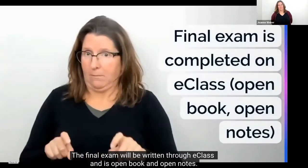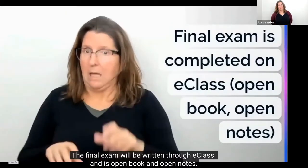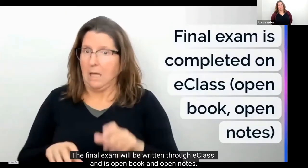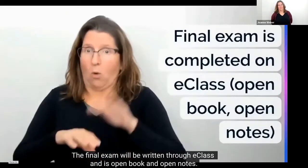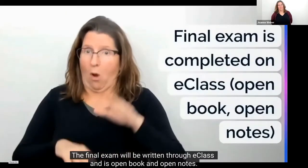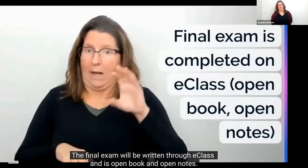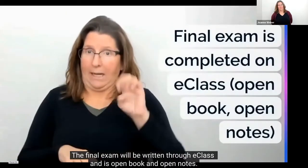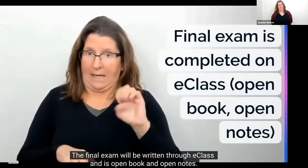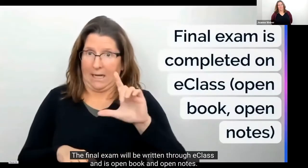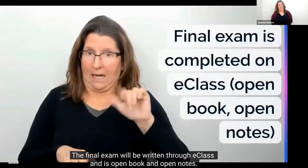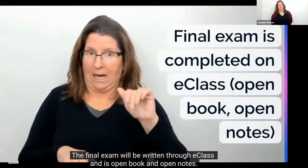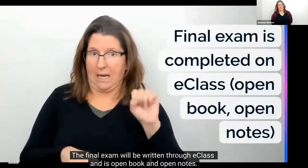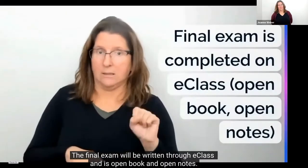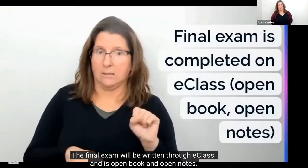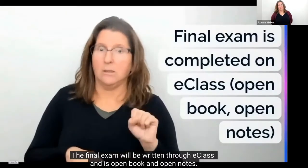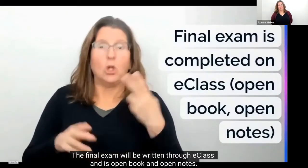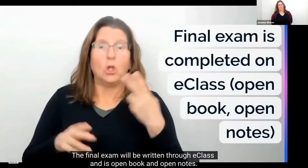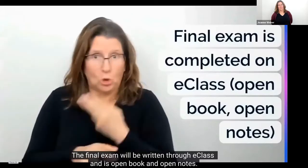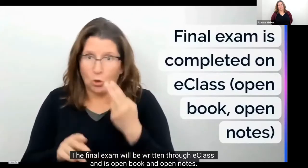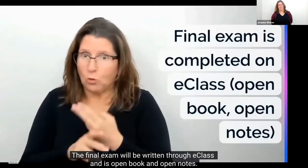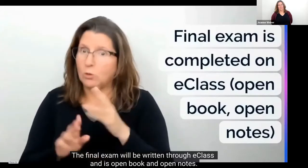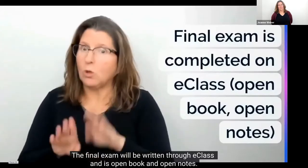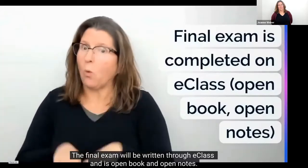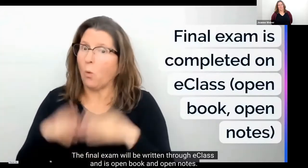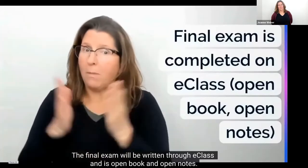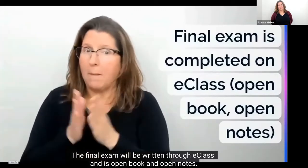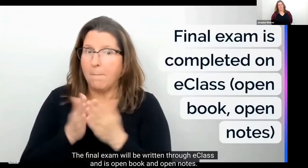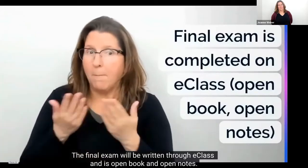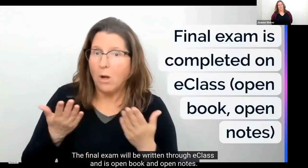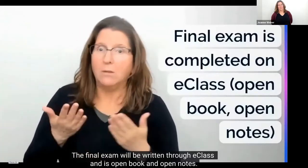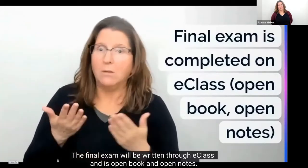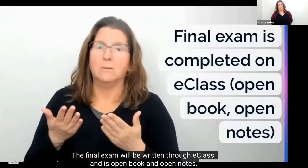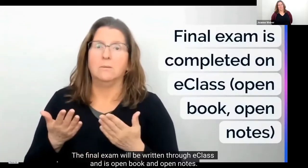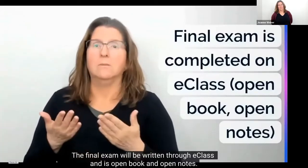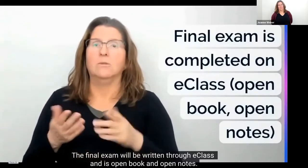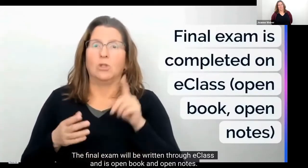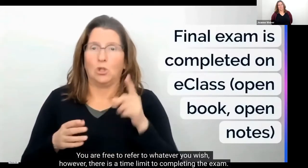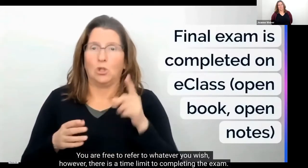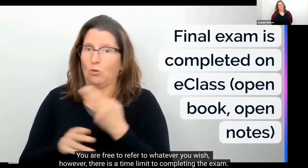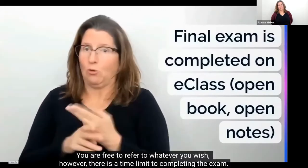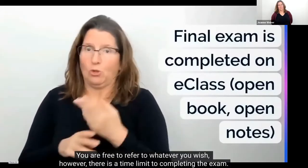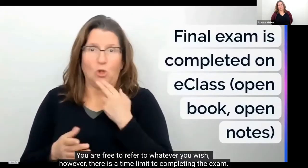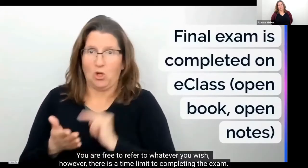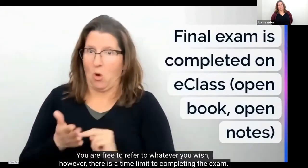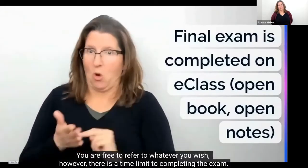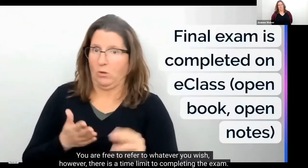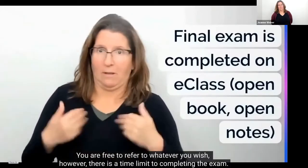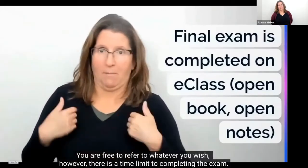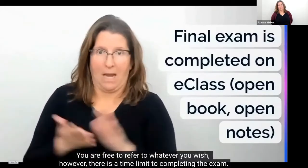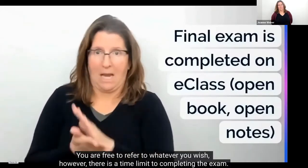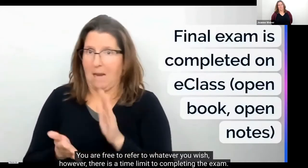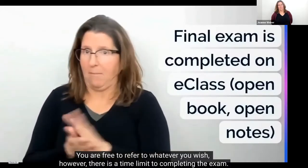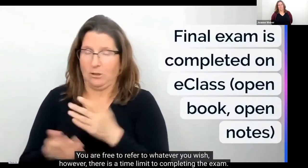The final exam will be written through eClass and is open book and open notes.